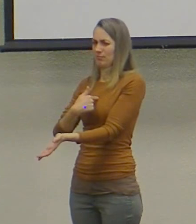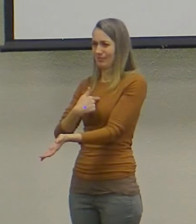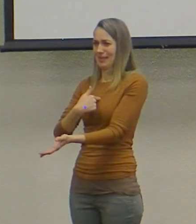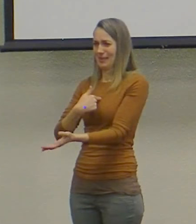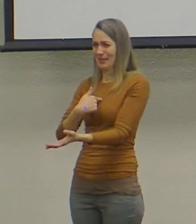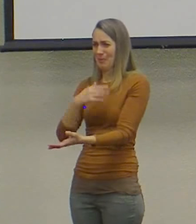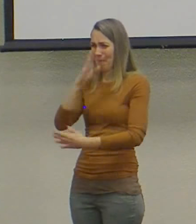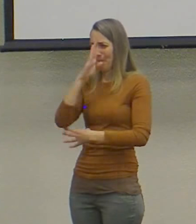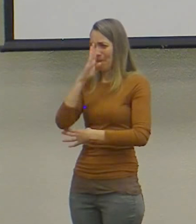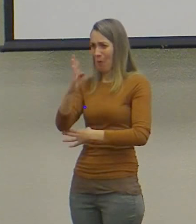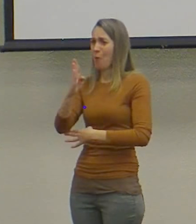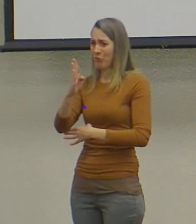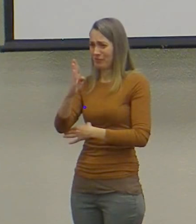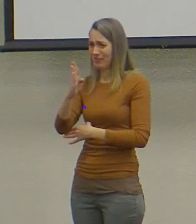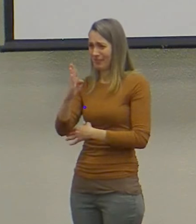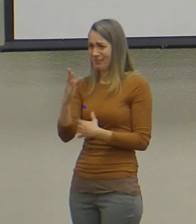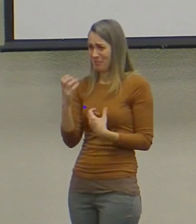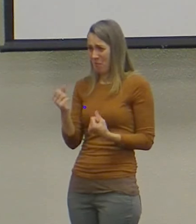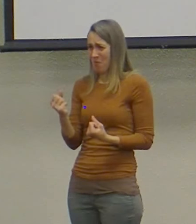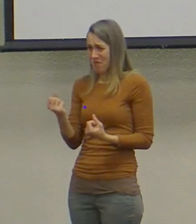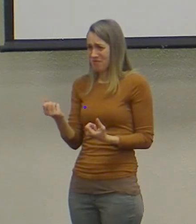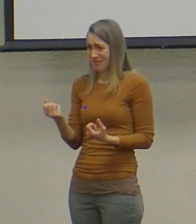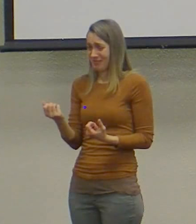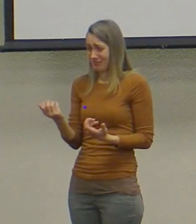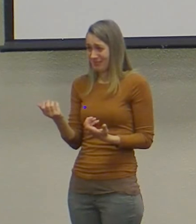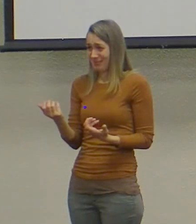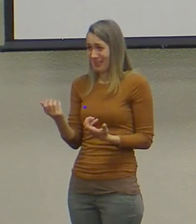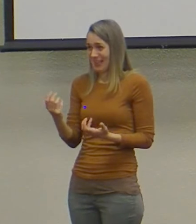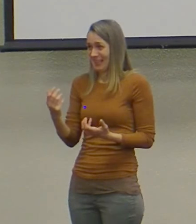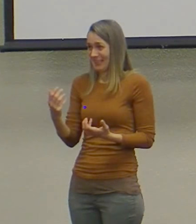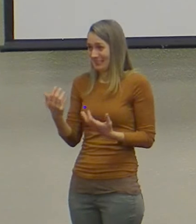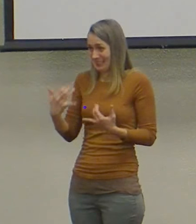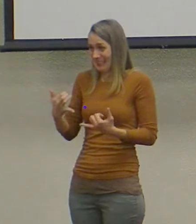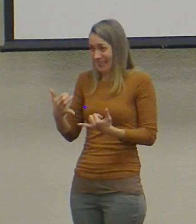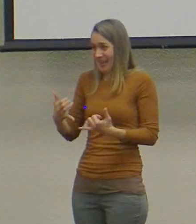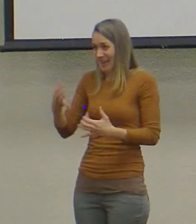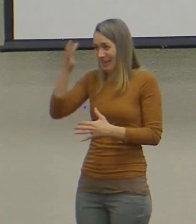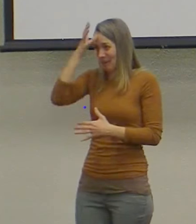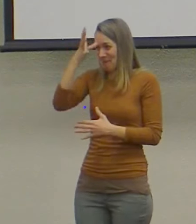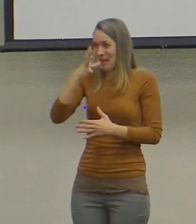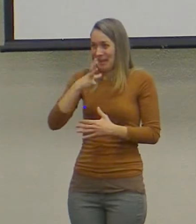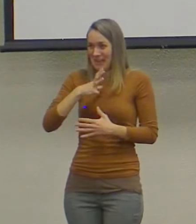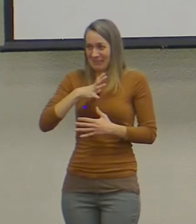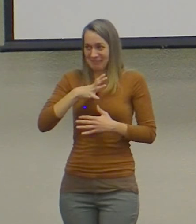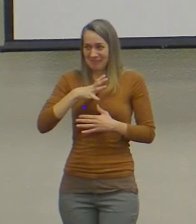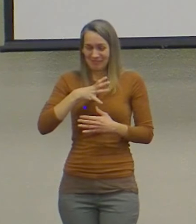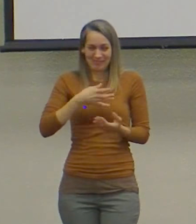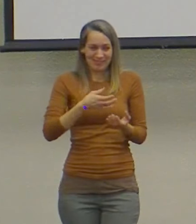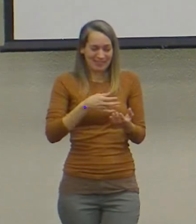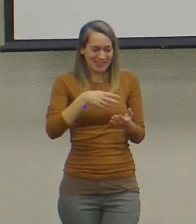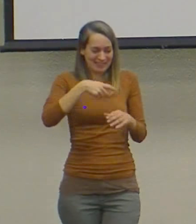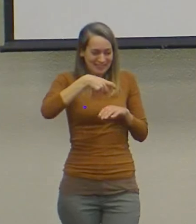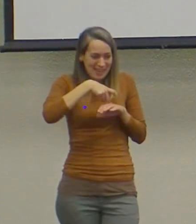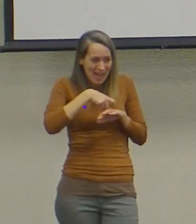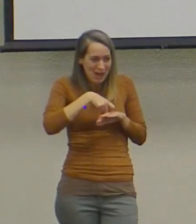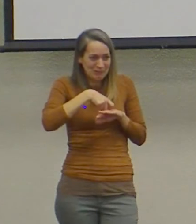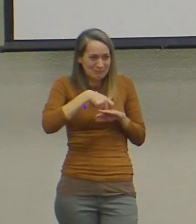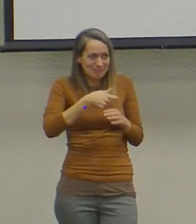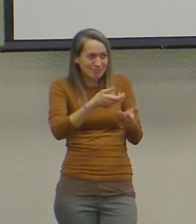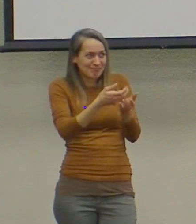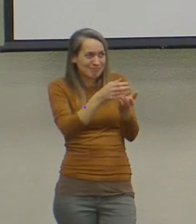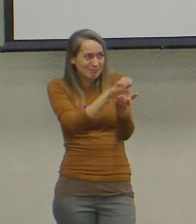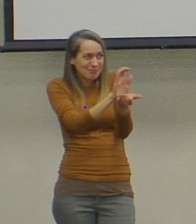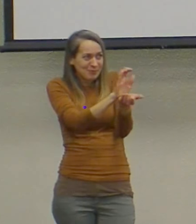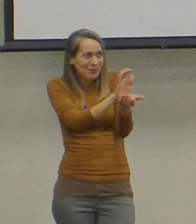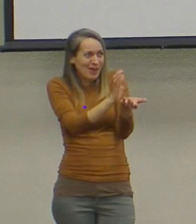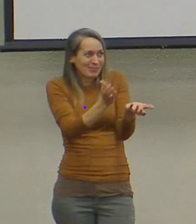bold to most of us, because usually the guy's the one that gets on the knee and opens the ring box and, you know, makes the